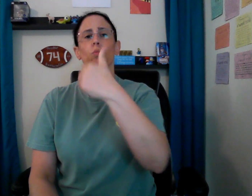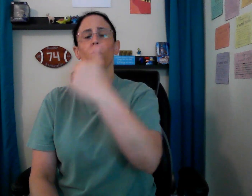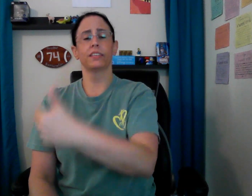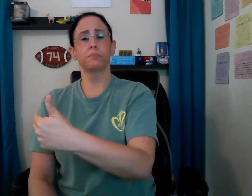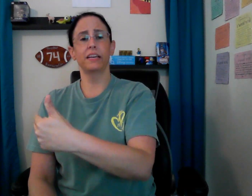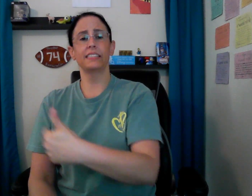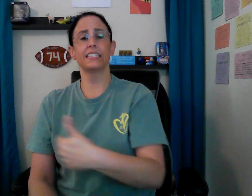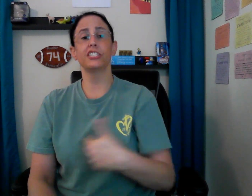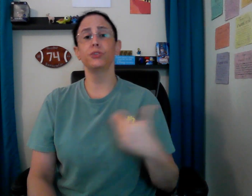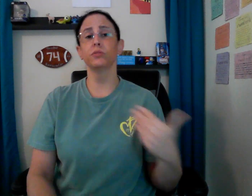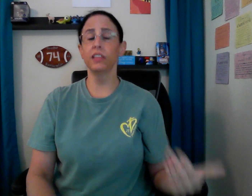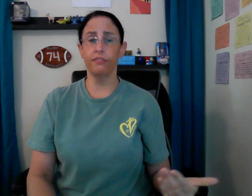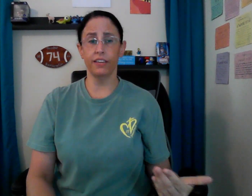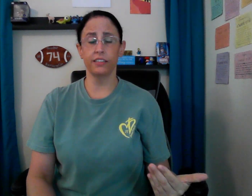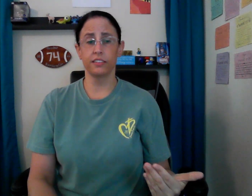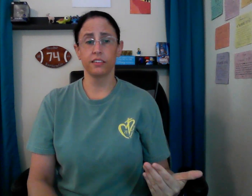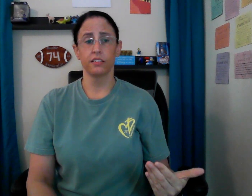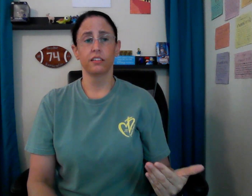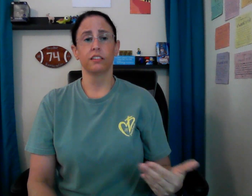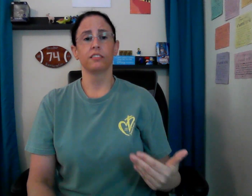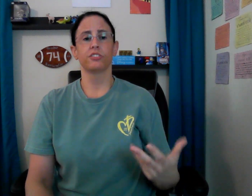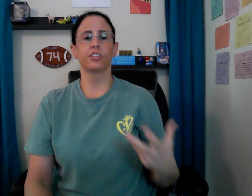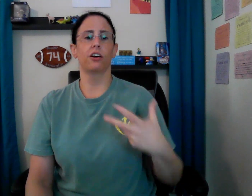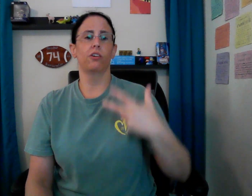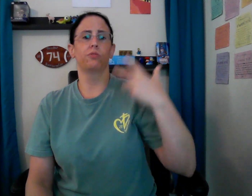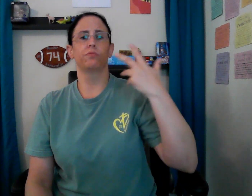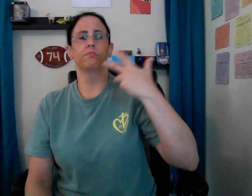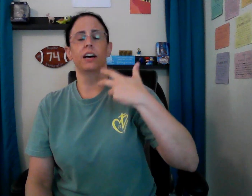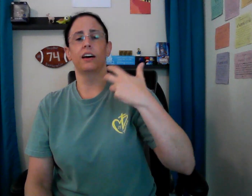What this means is you love it. So,